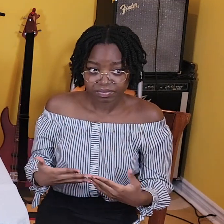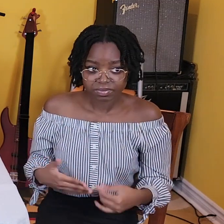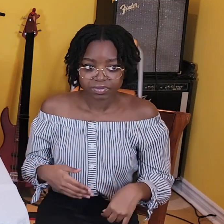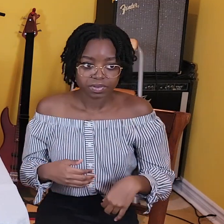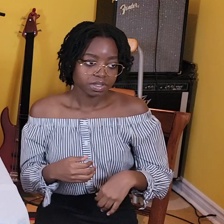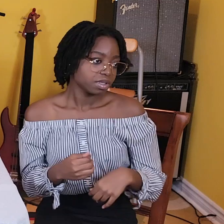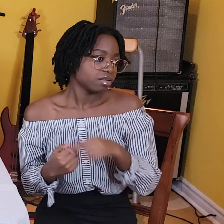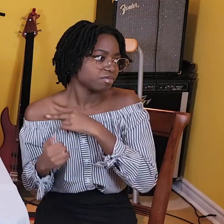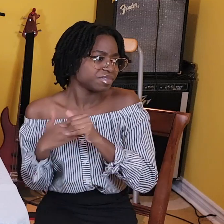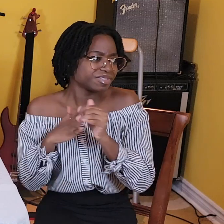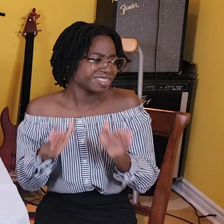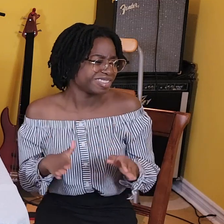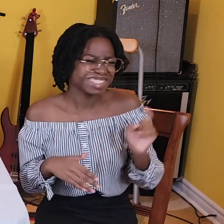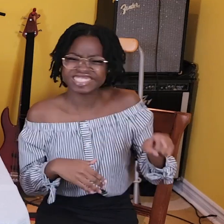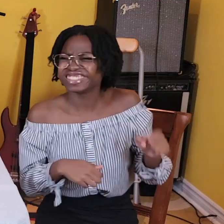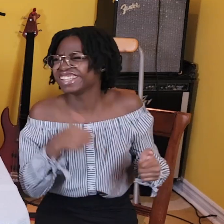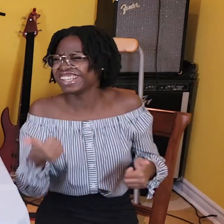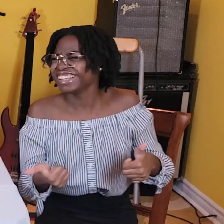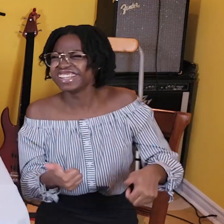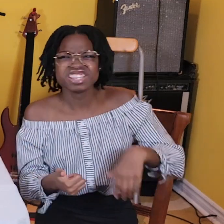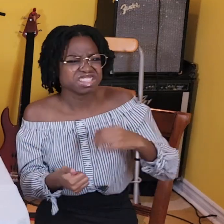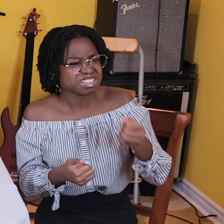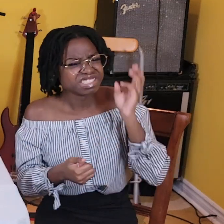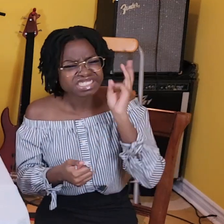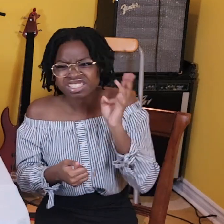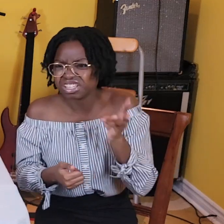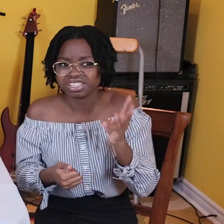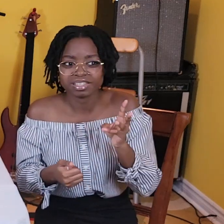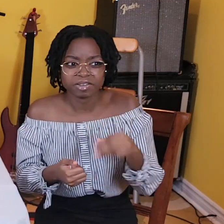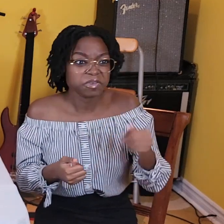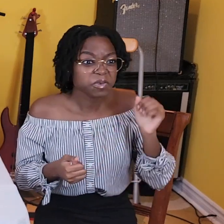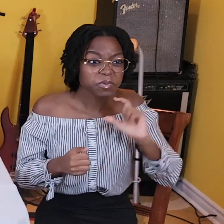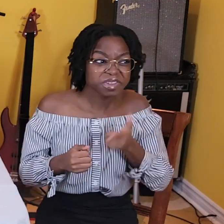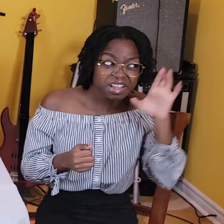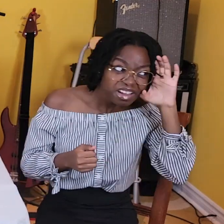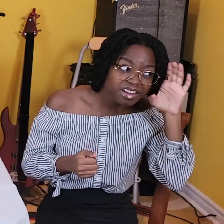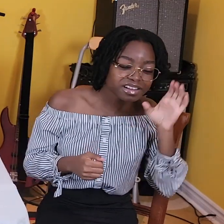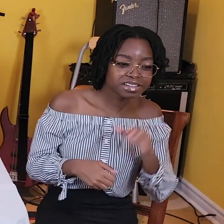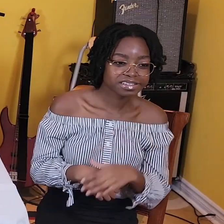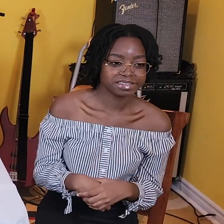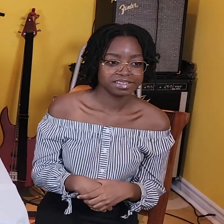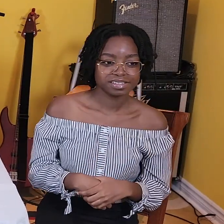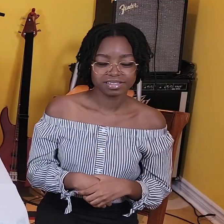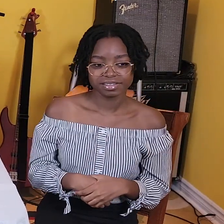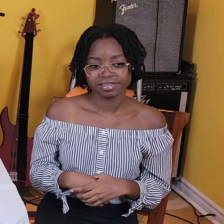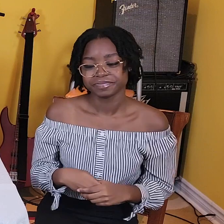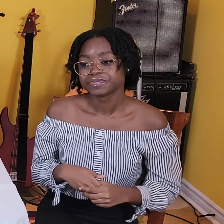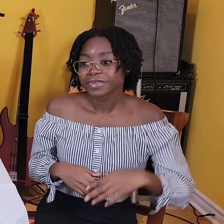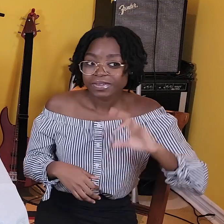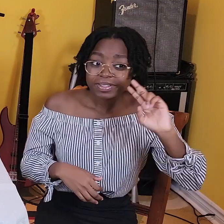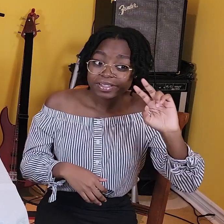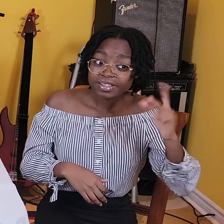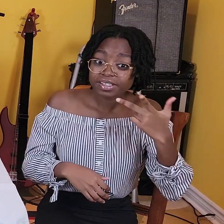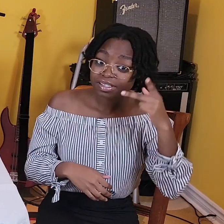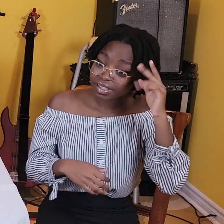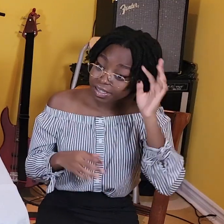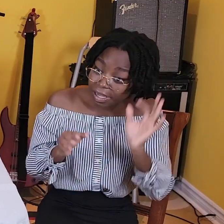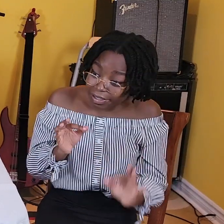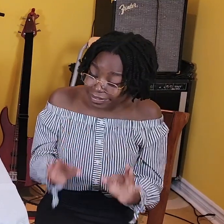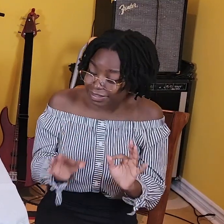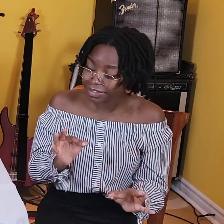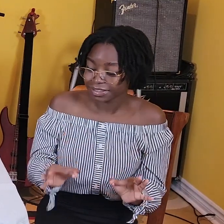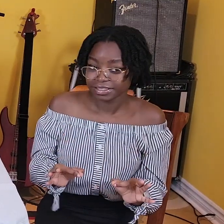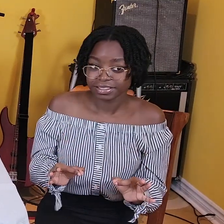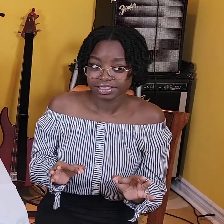have heard it ourselves from his own mouth. Thank you. So we see this third trial was, and